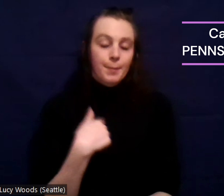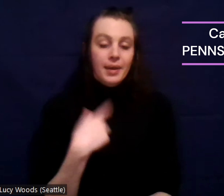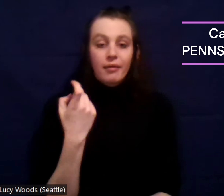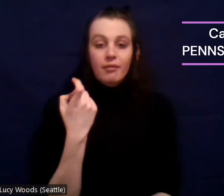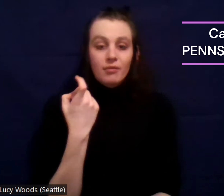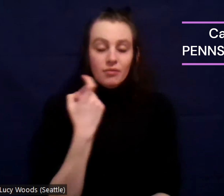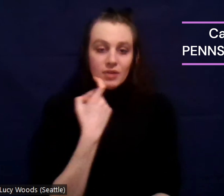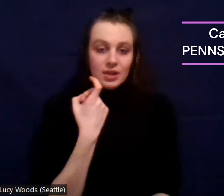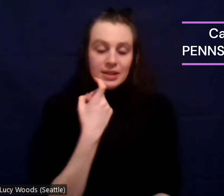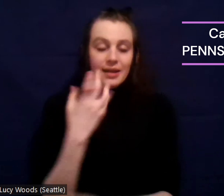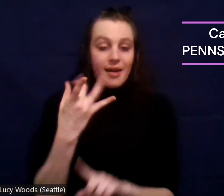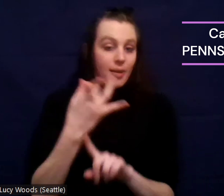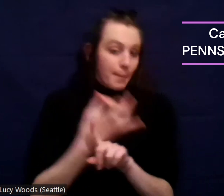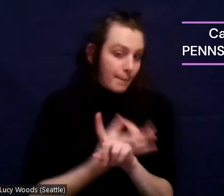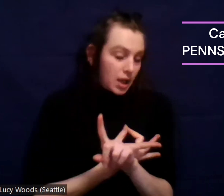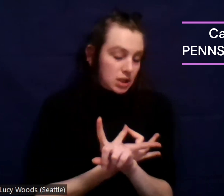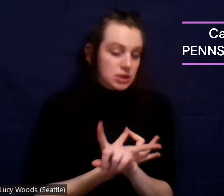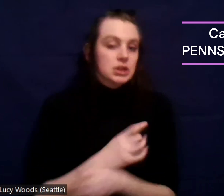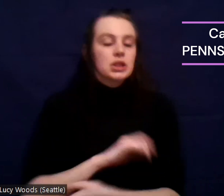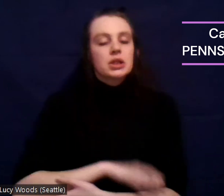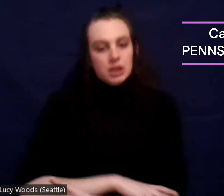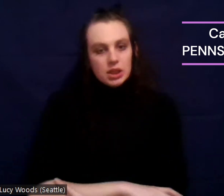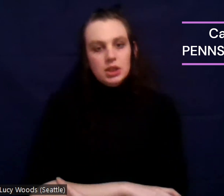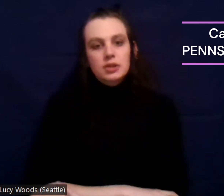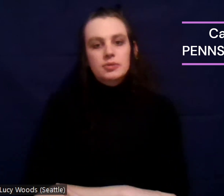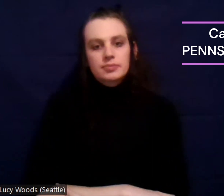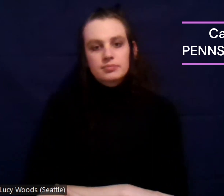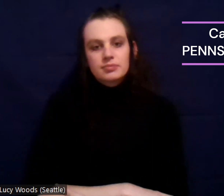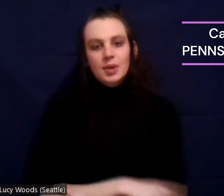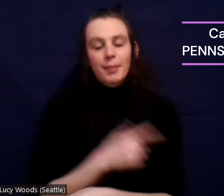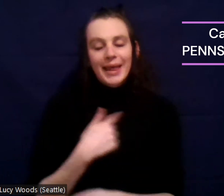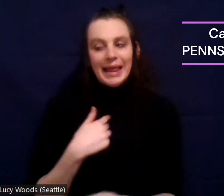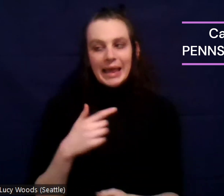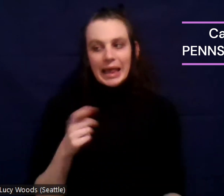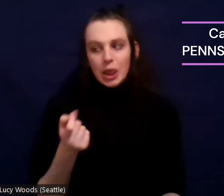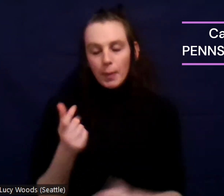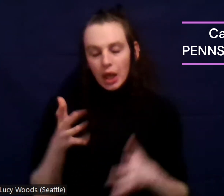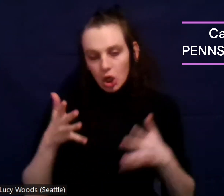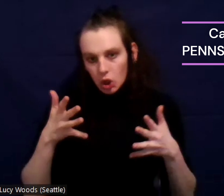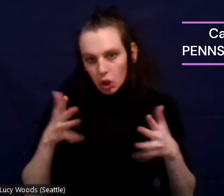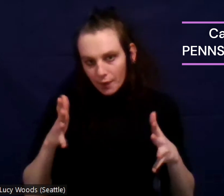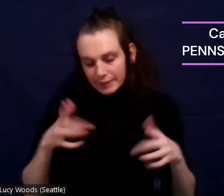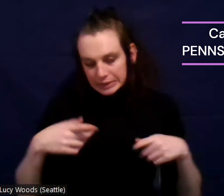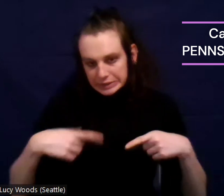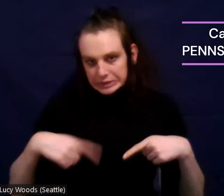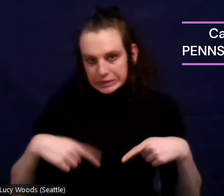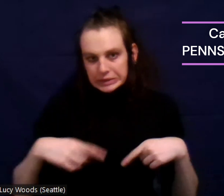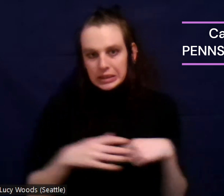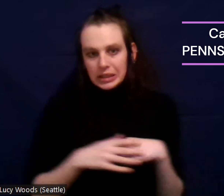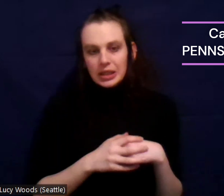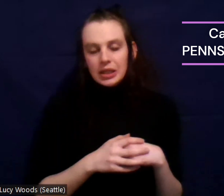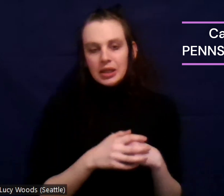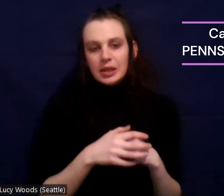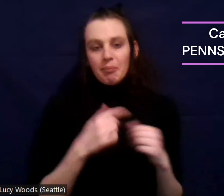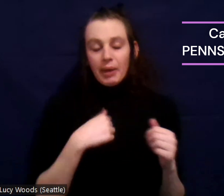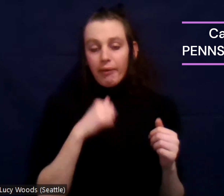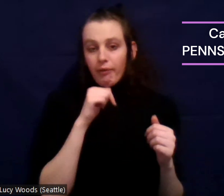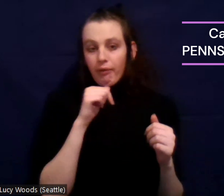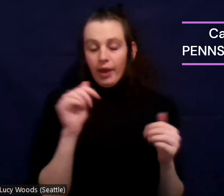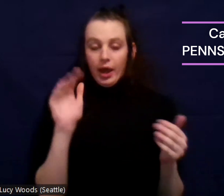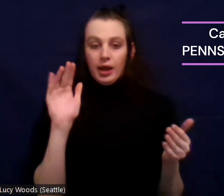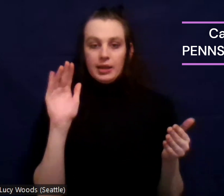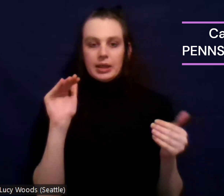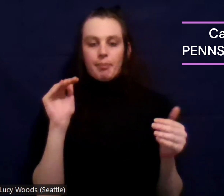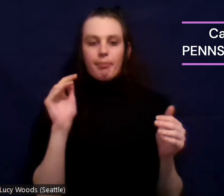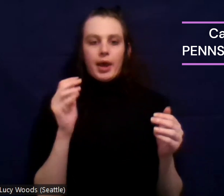celebrated 8 months, so I'm a little bit nervous, but that's because I didn't expect how many people are